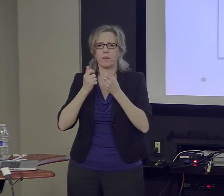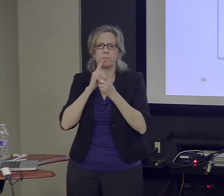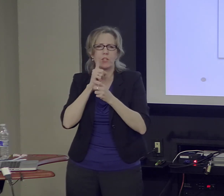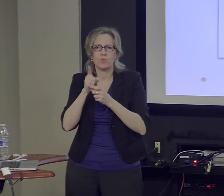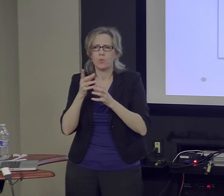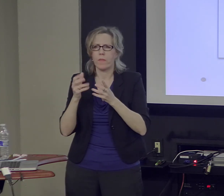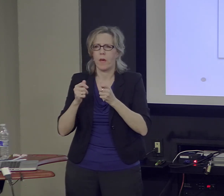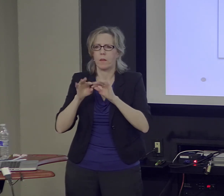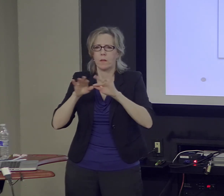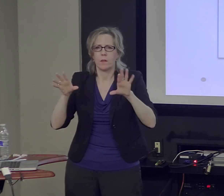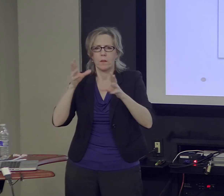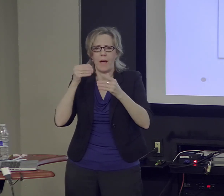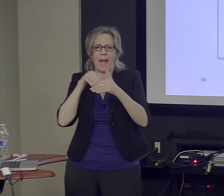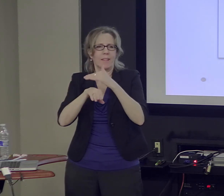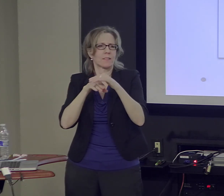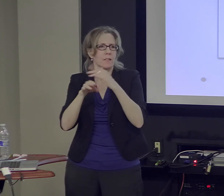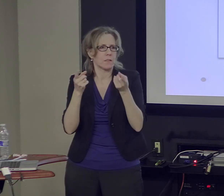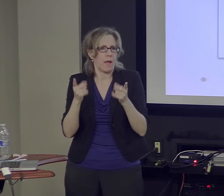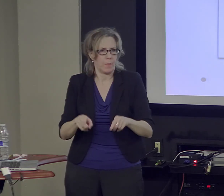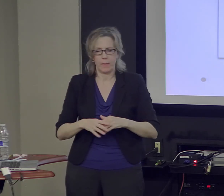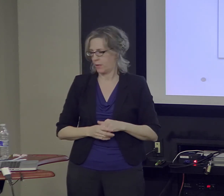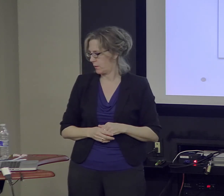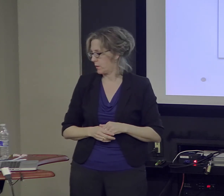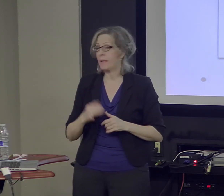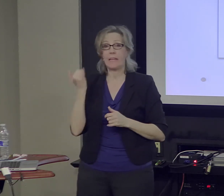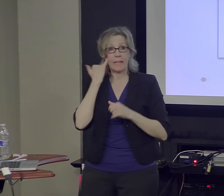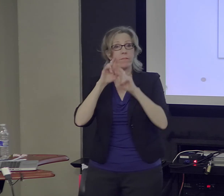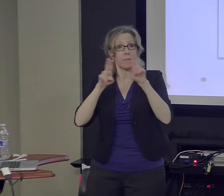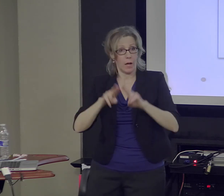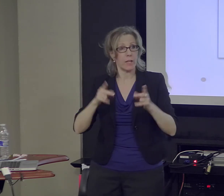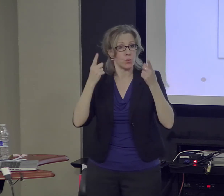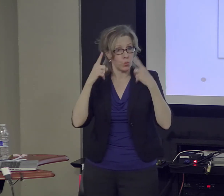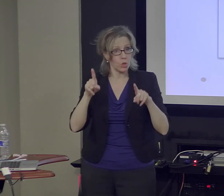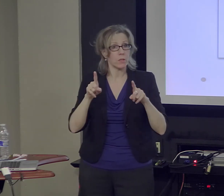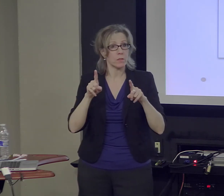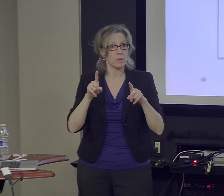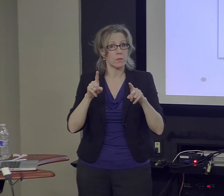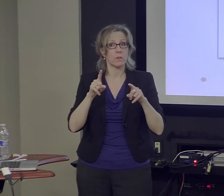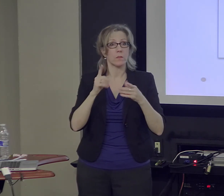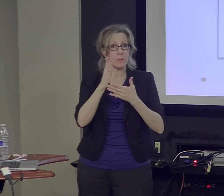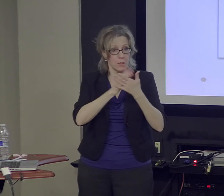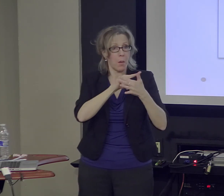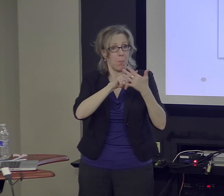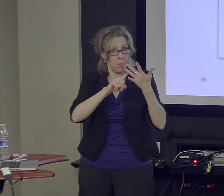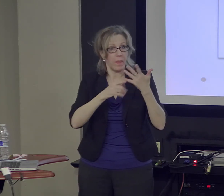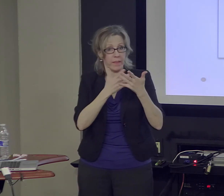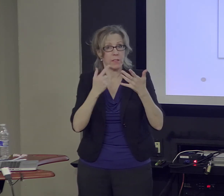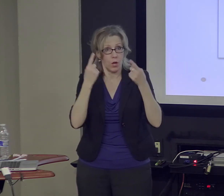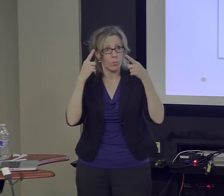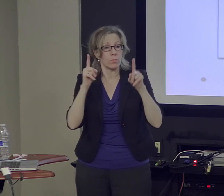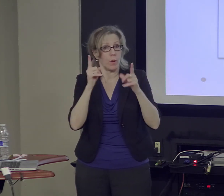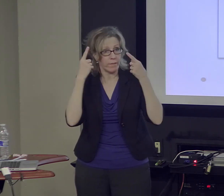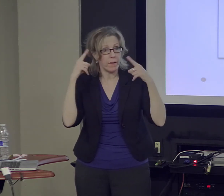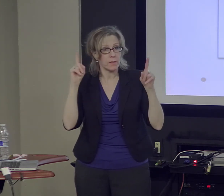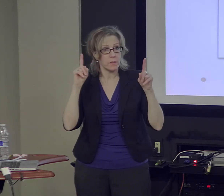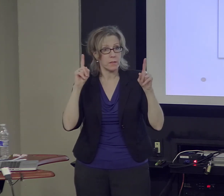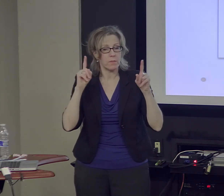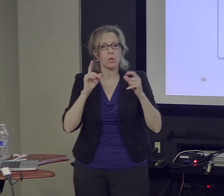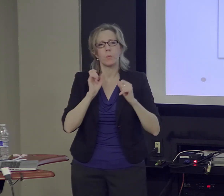for the information being conveyed by the presenter. But is there true comprehension happening? Is international sign